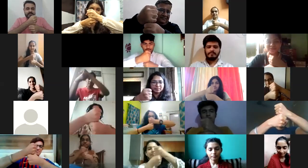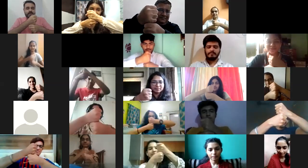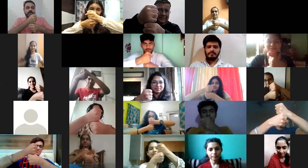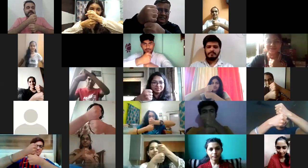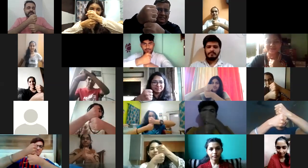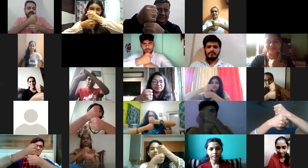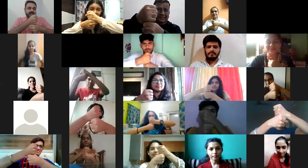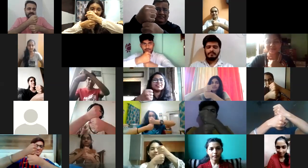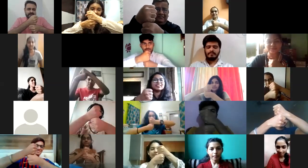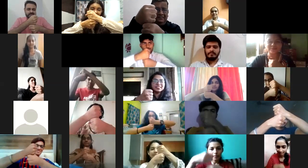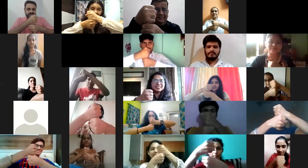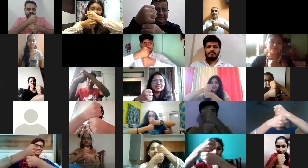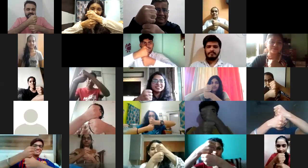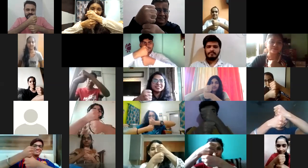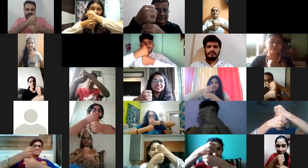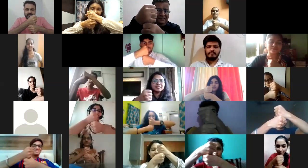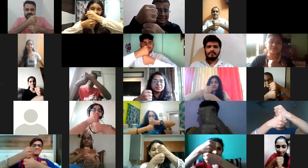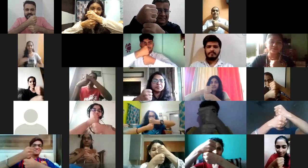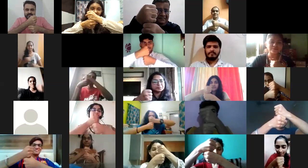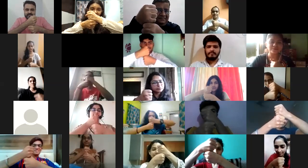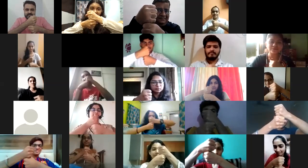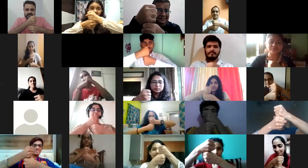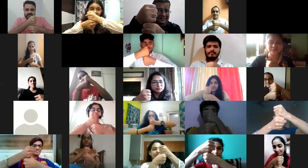holding a flag. Okay.